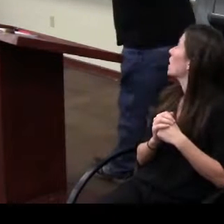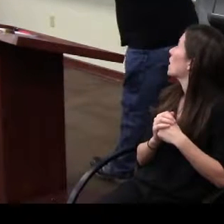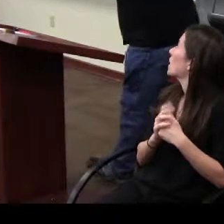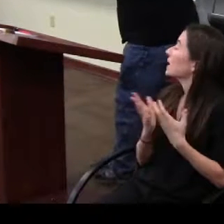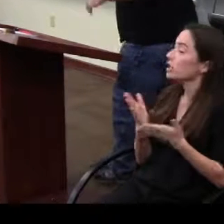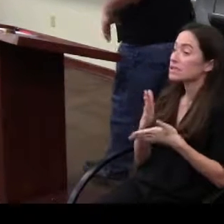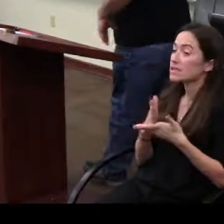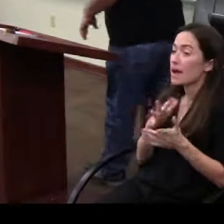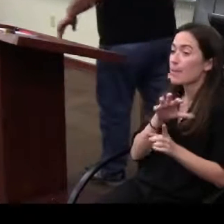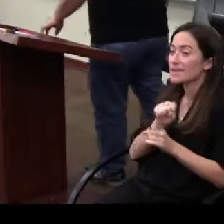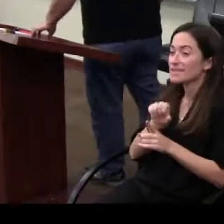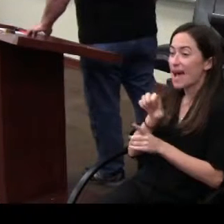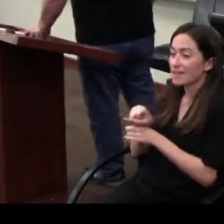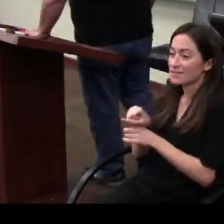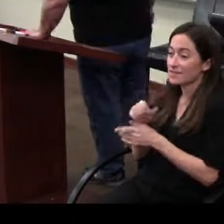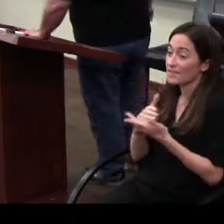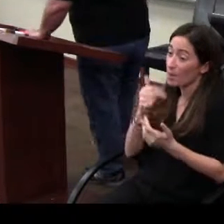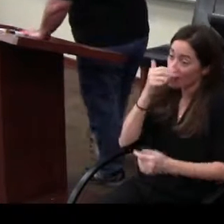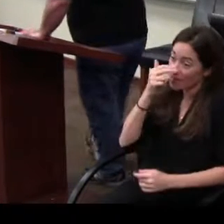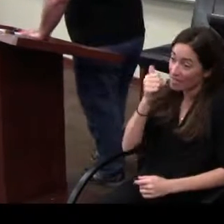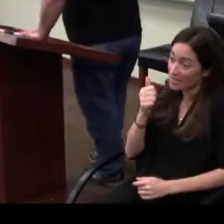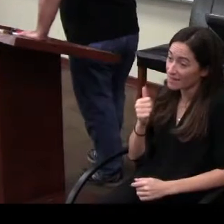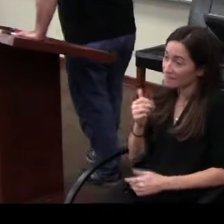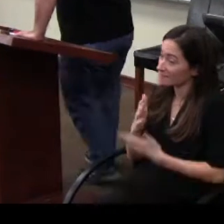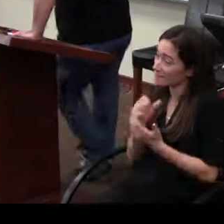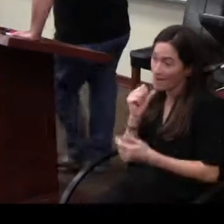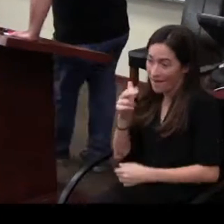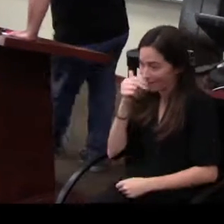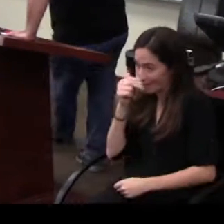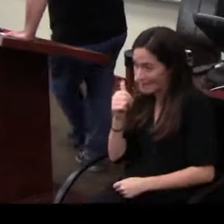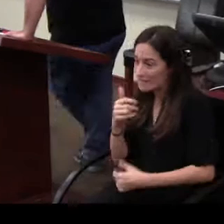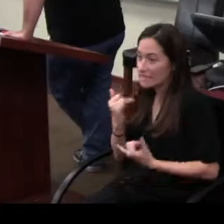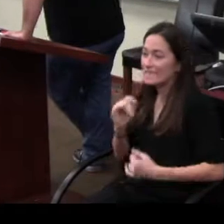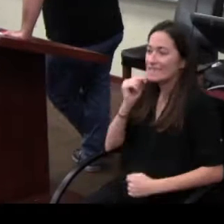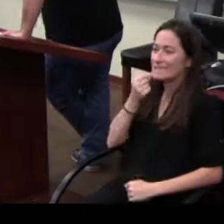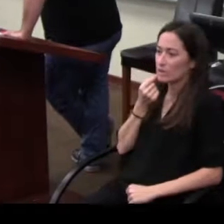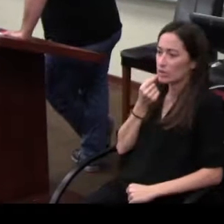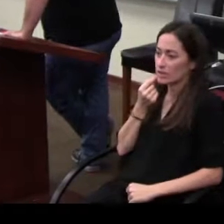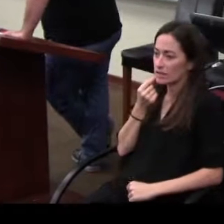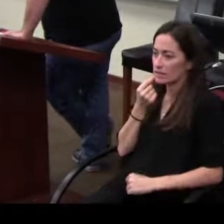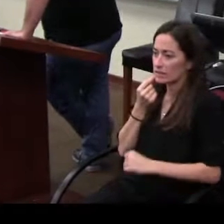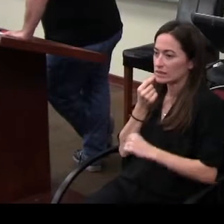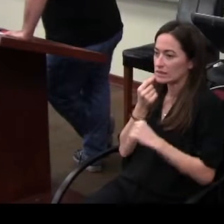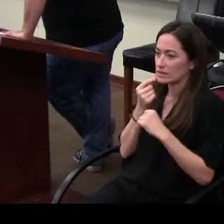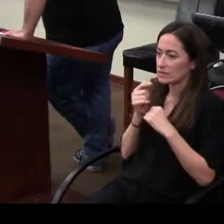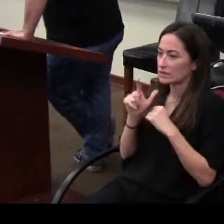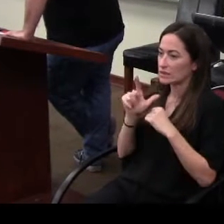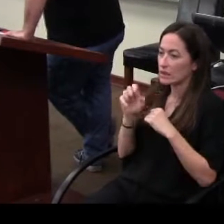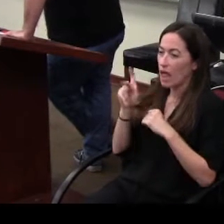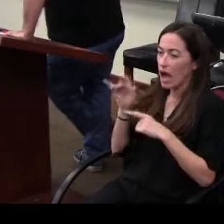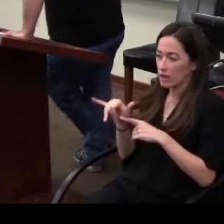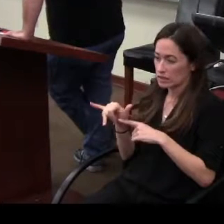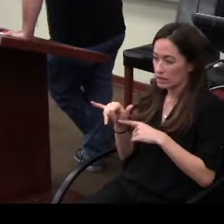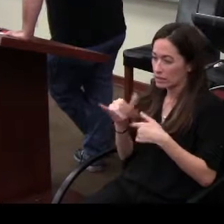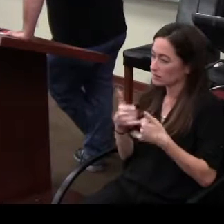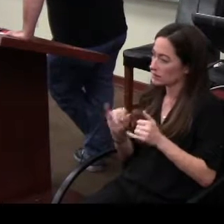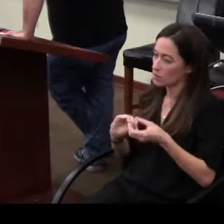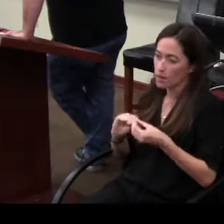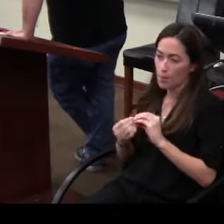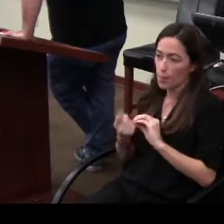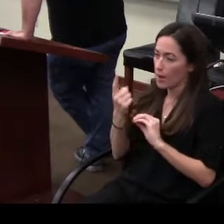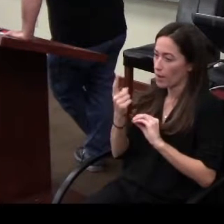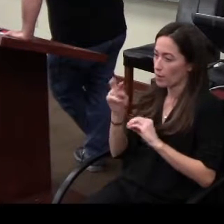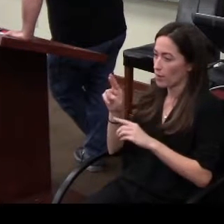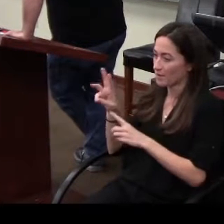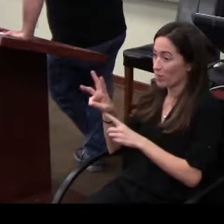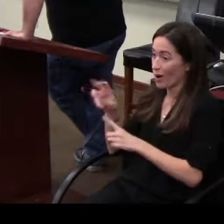some of the attacks. Some of these are funny. Some of them aren't. This is Osiris, variant of Lockheed. Lockheed's still the number one ransomware out there. Hit